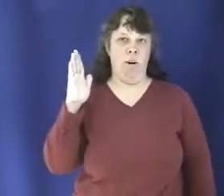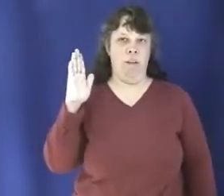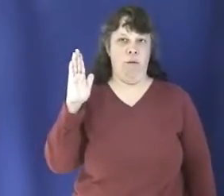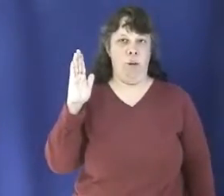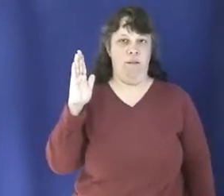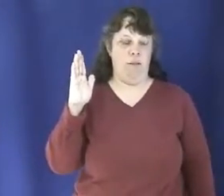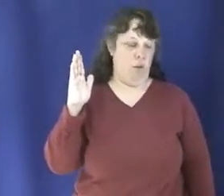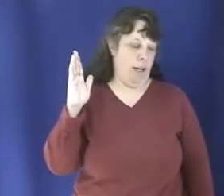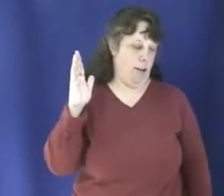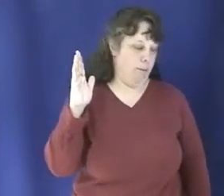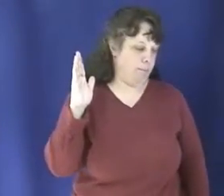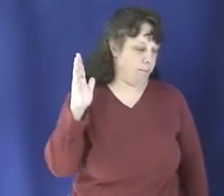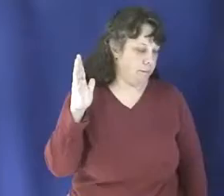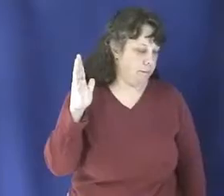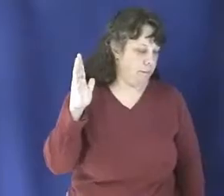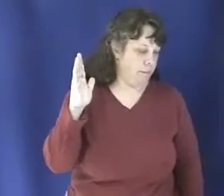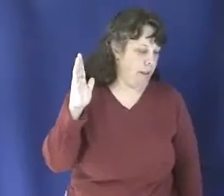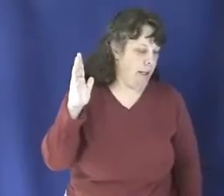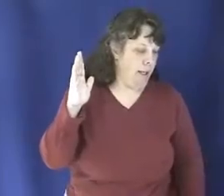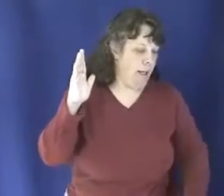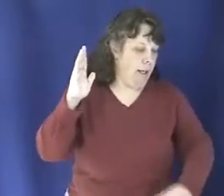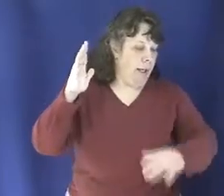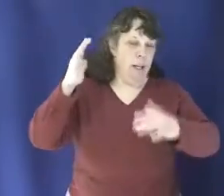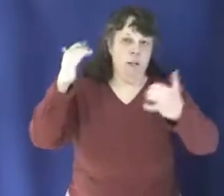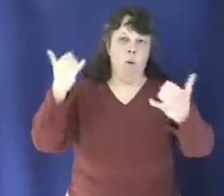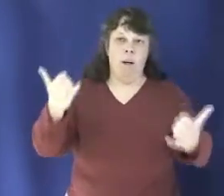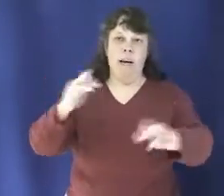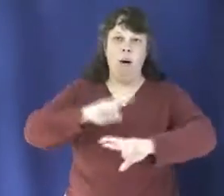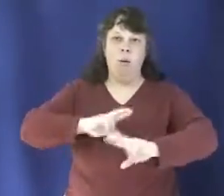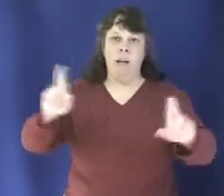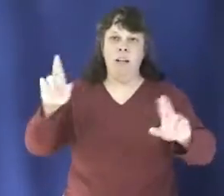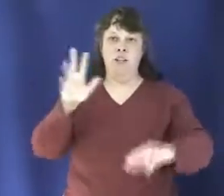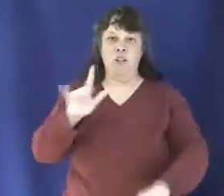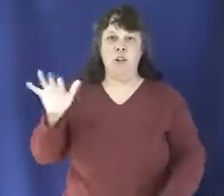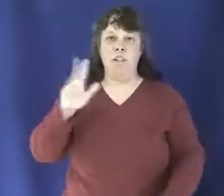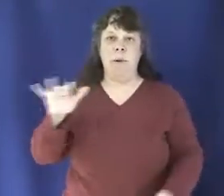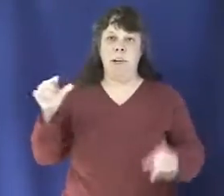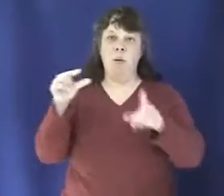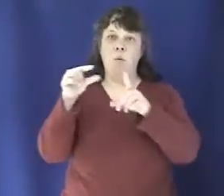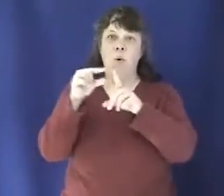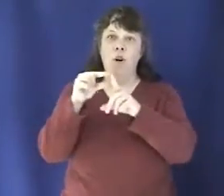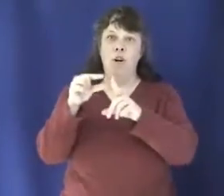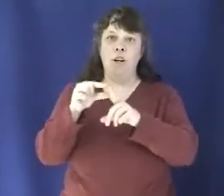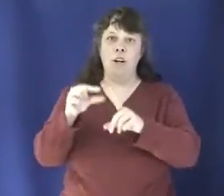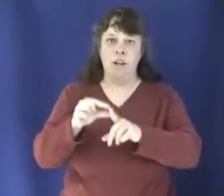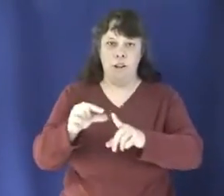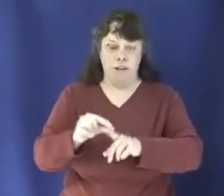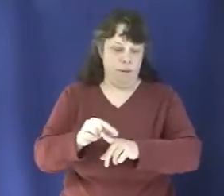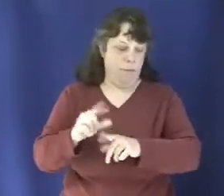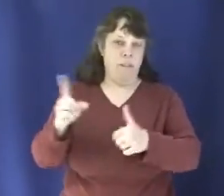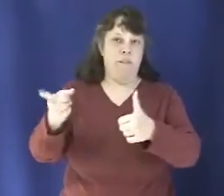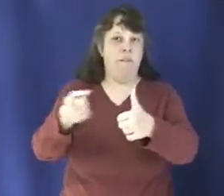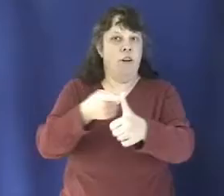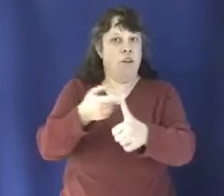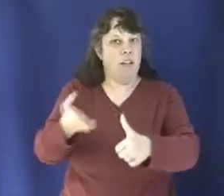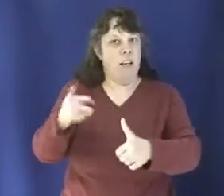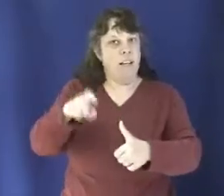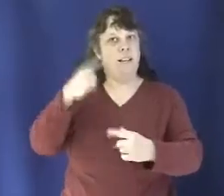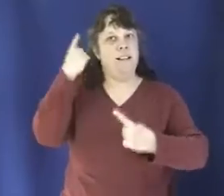Roughly a 45-degree angle. You are now ready to start spelling words. The first thing you need to